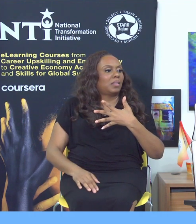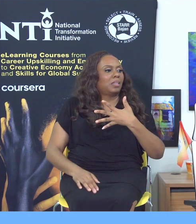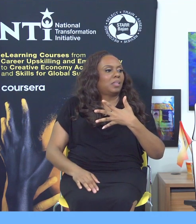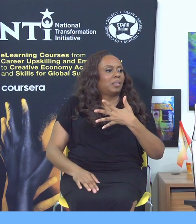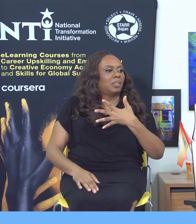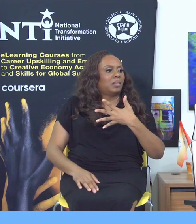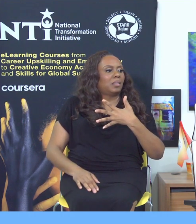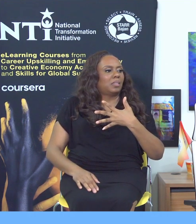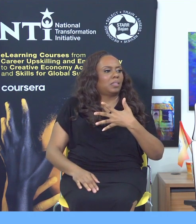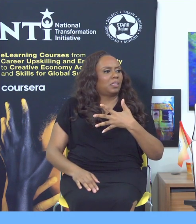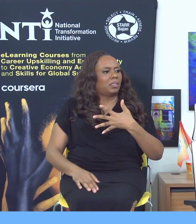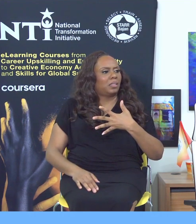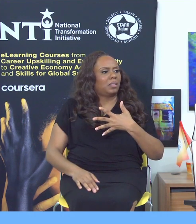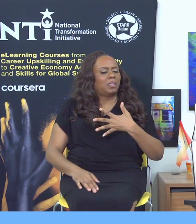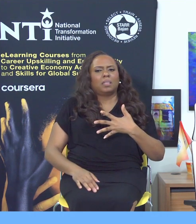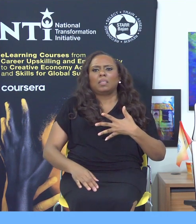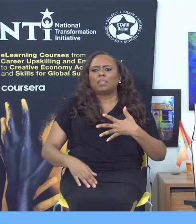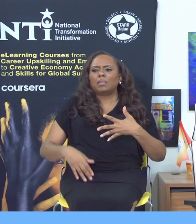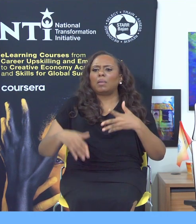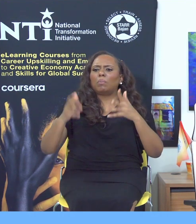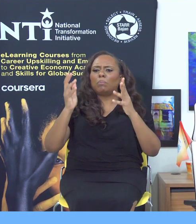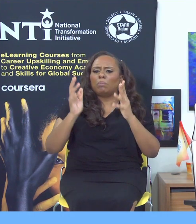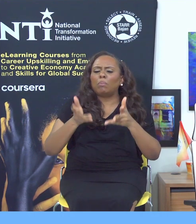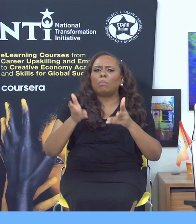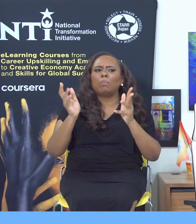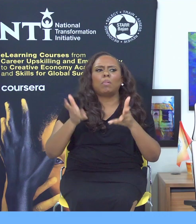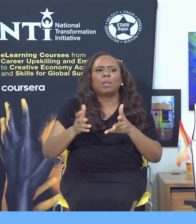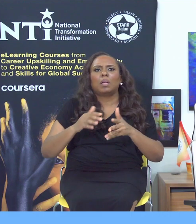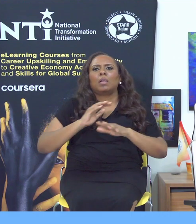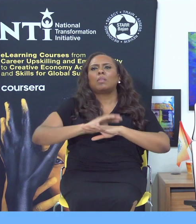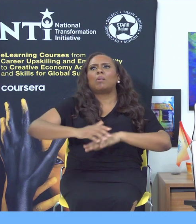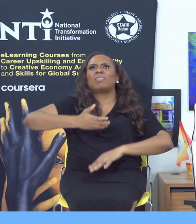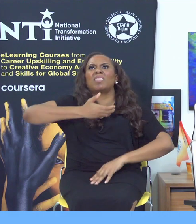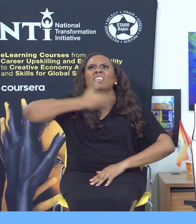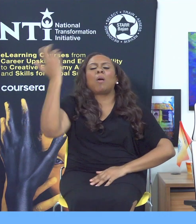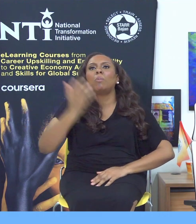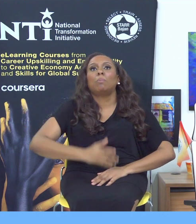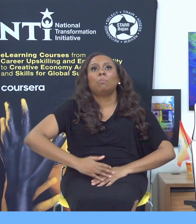be able to talk to them, not shouting at them, shouting,